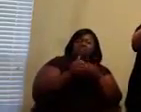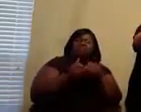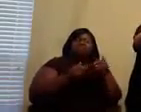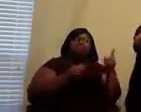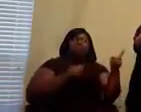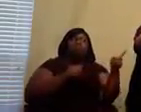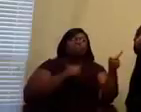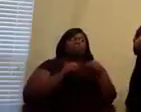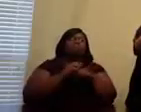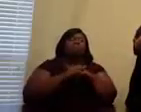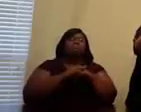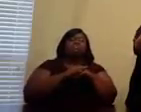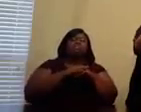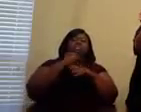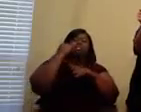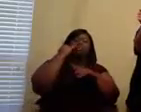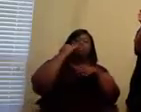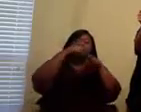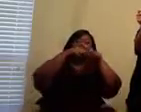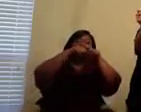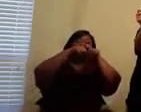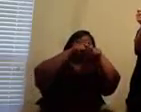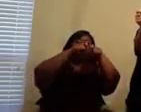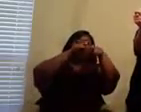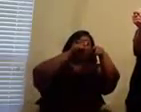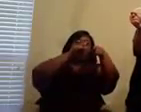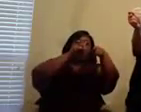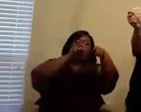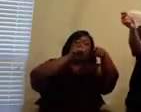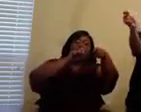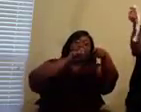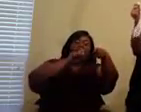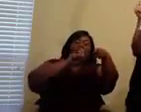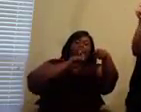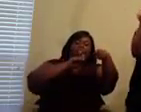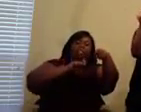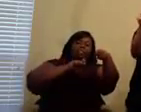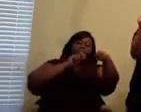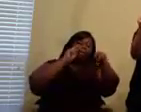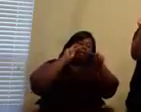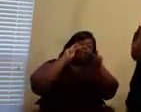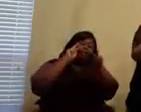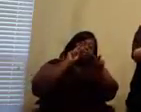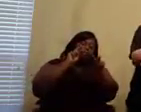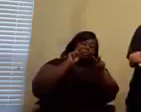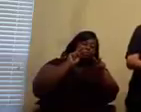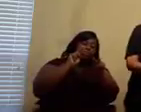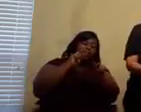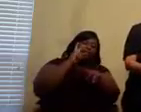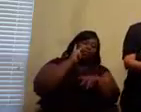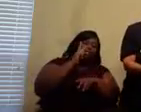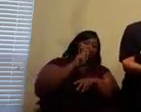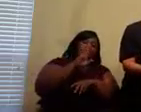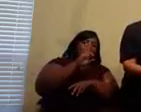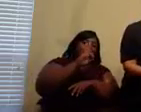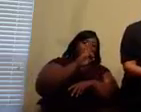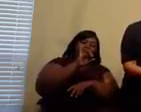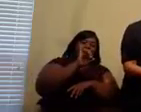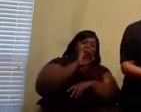And if you notice, it tears apart. And you can see the fibers because it's cotton.